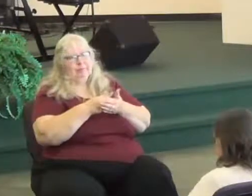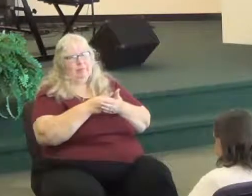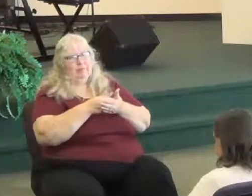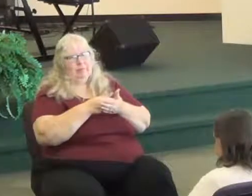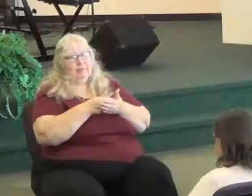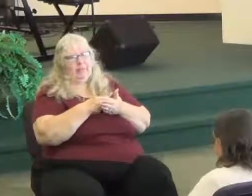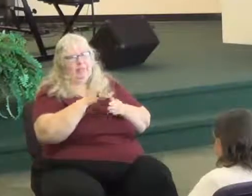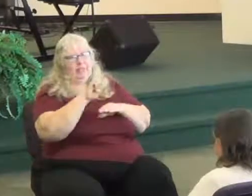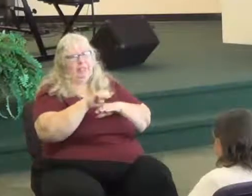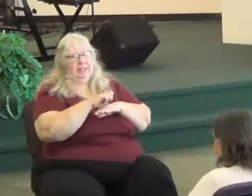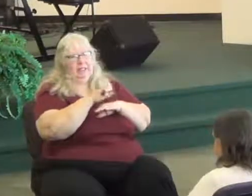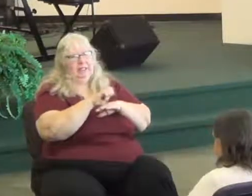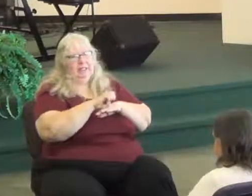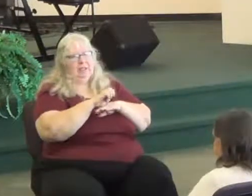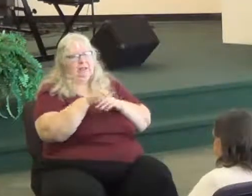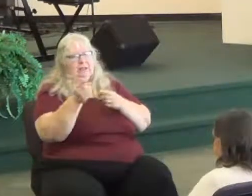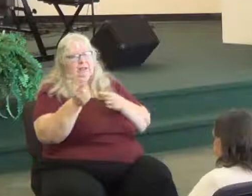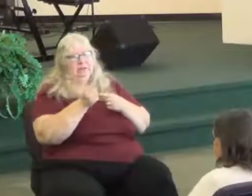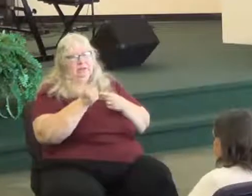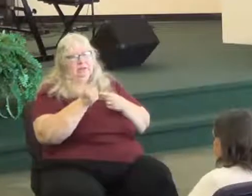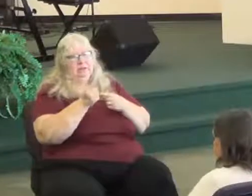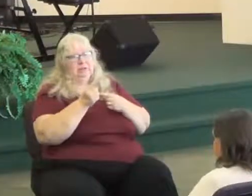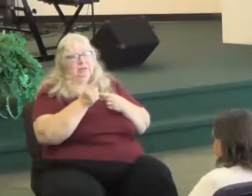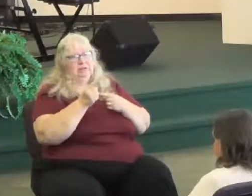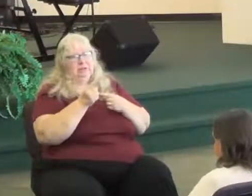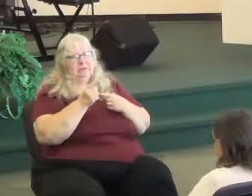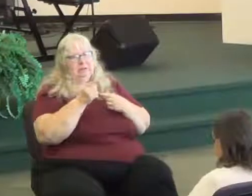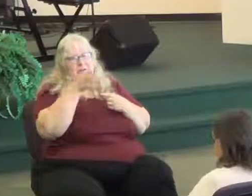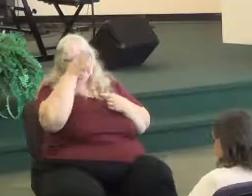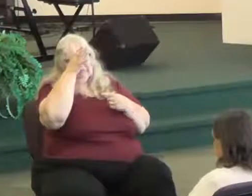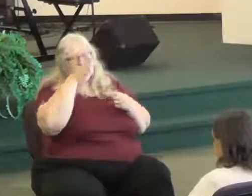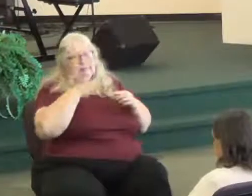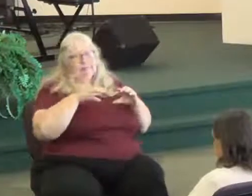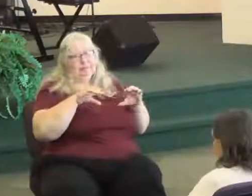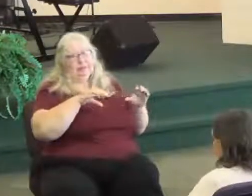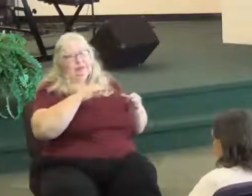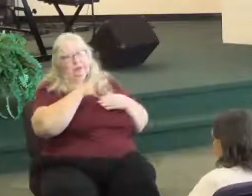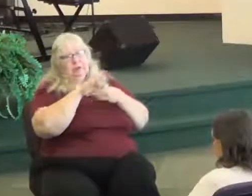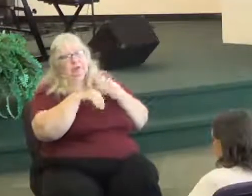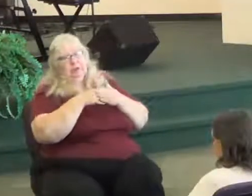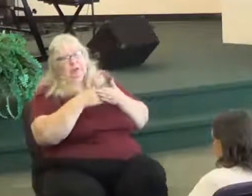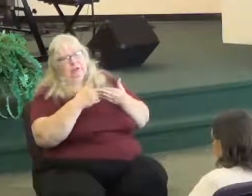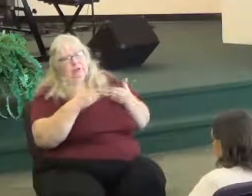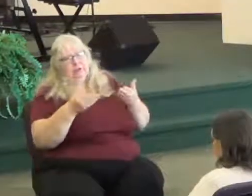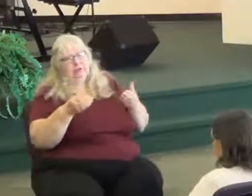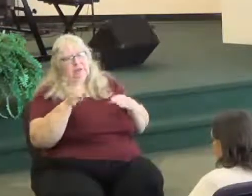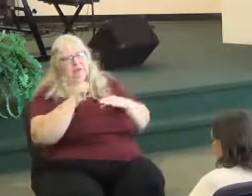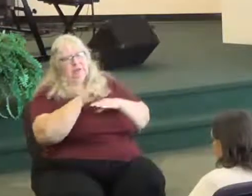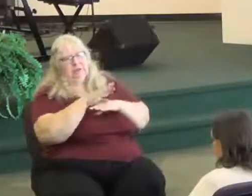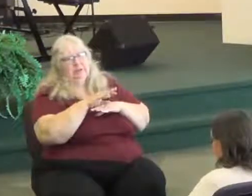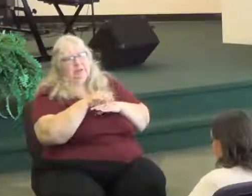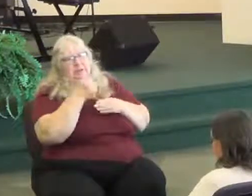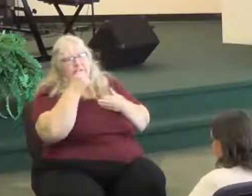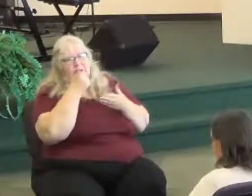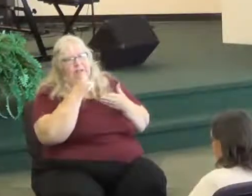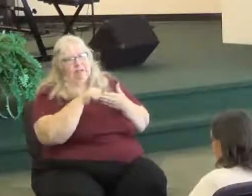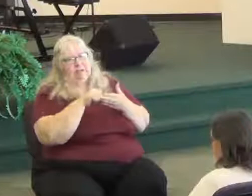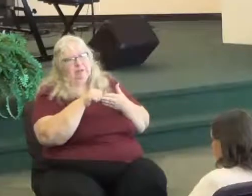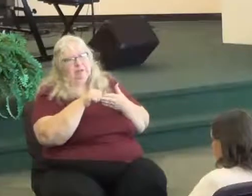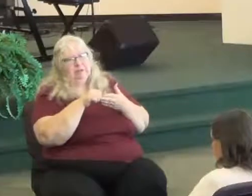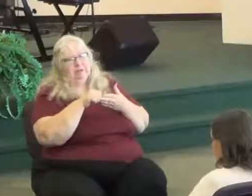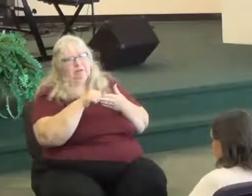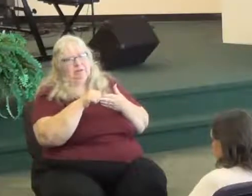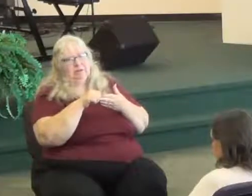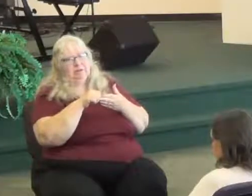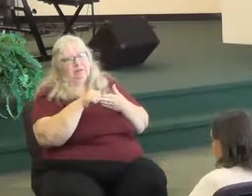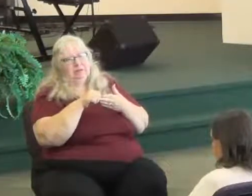the proposal was coming. And this guy pulled out all the stops. He had sent out letters and invited family and friends to be at this big